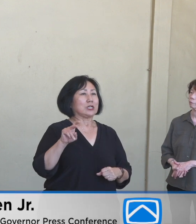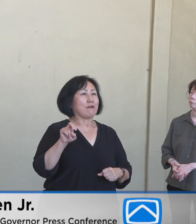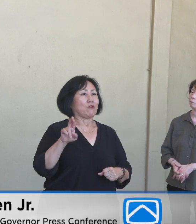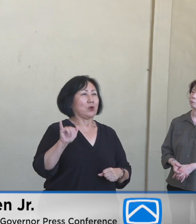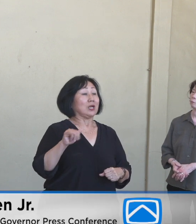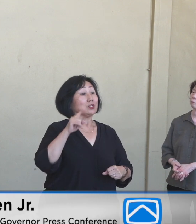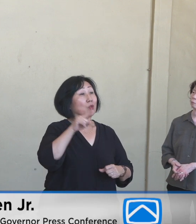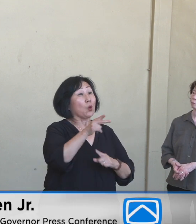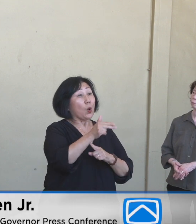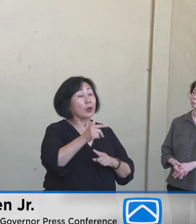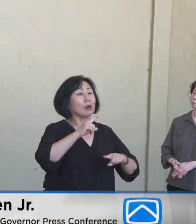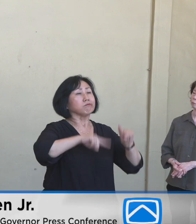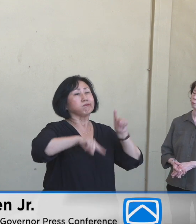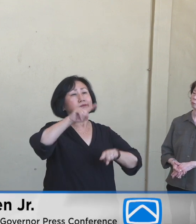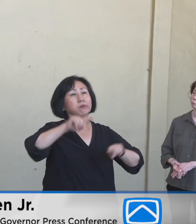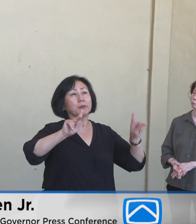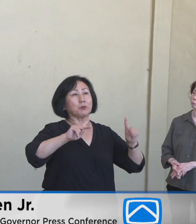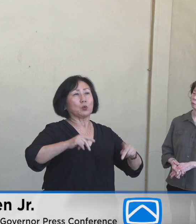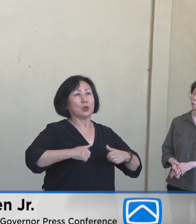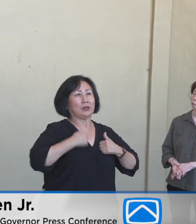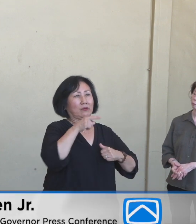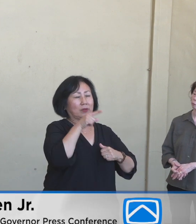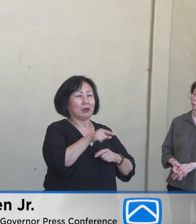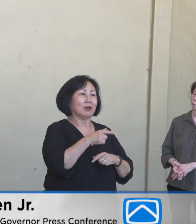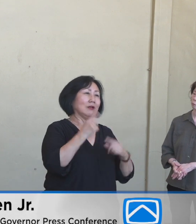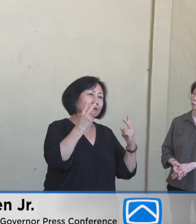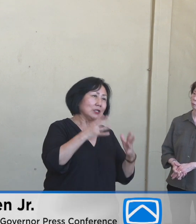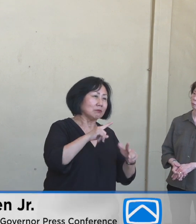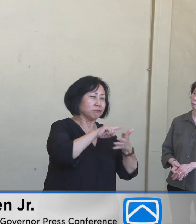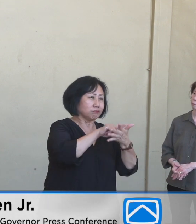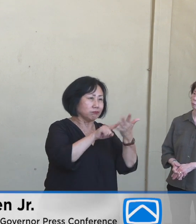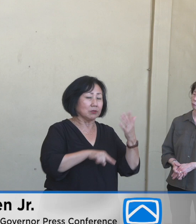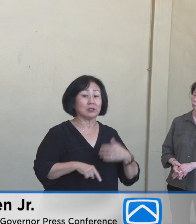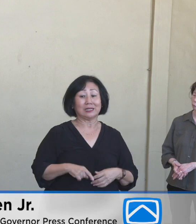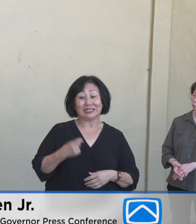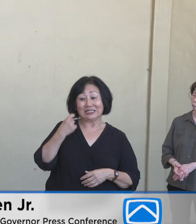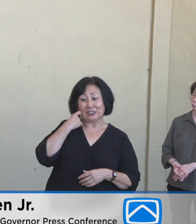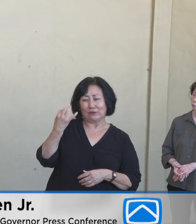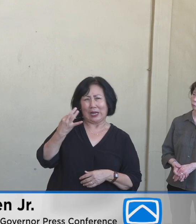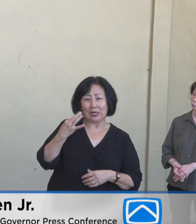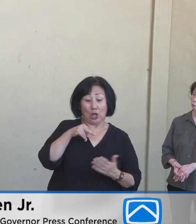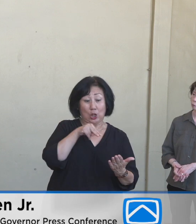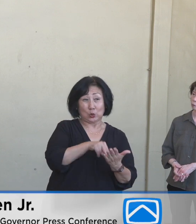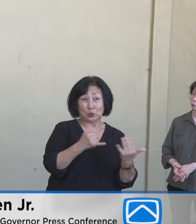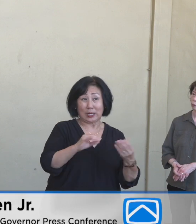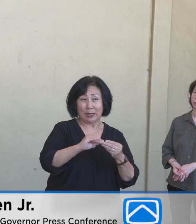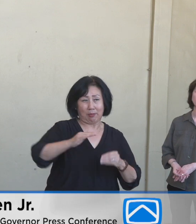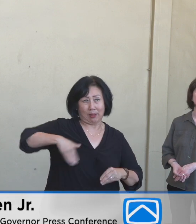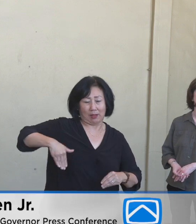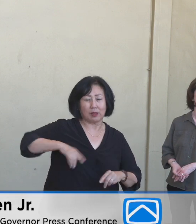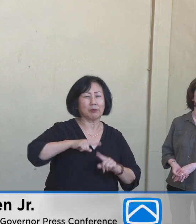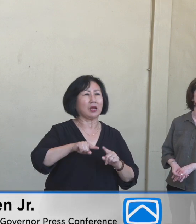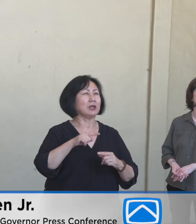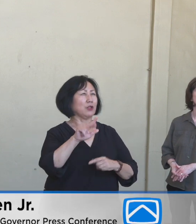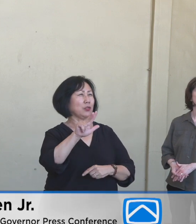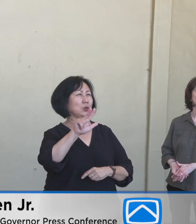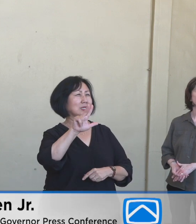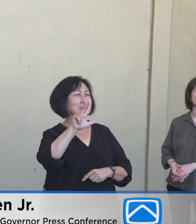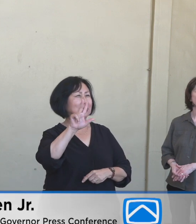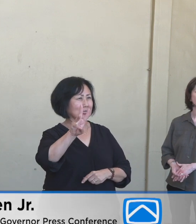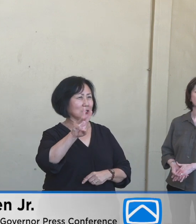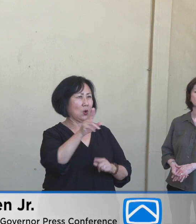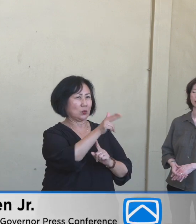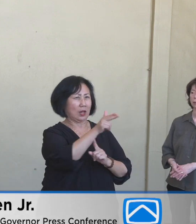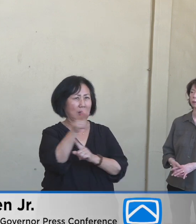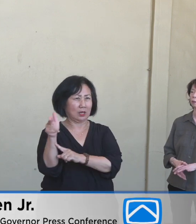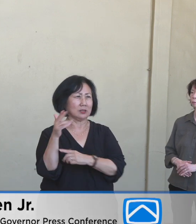So there is a mix. I think as of this past Friday, I didn't look at today's numbers, there were 36 hotels